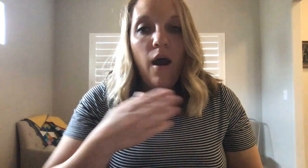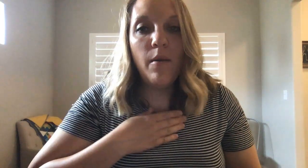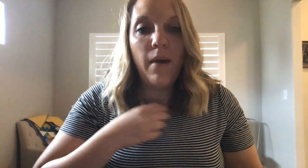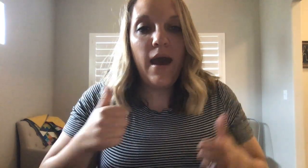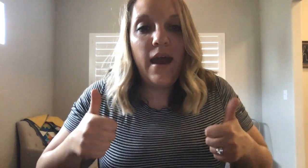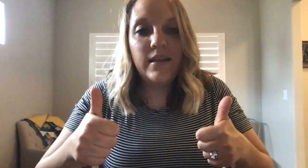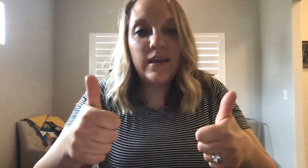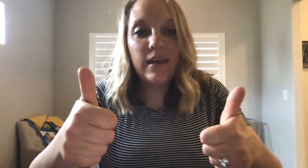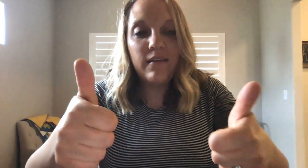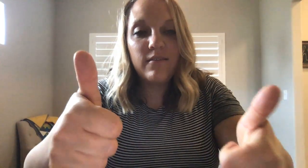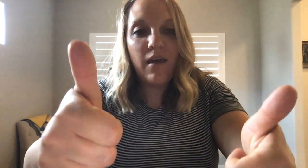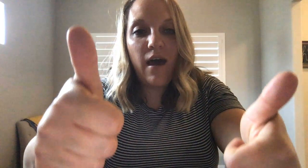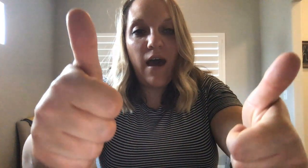are my